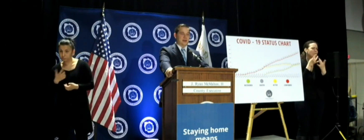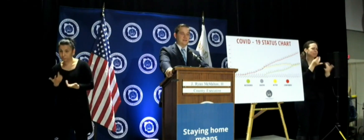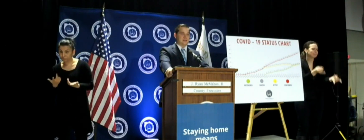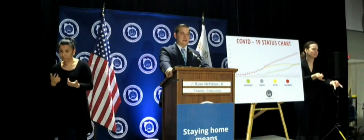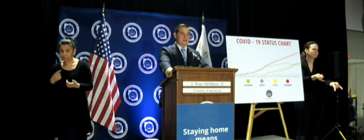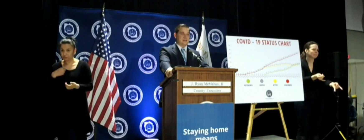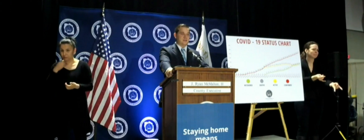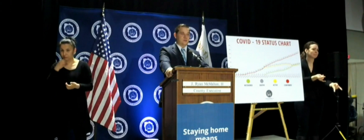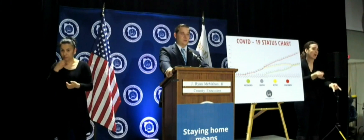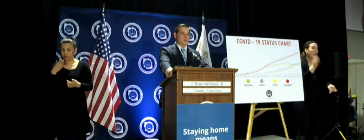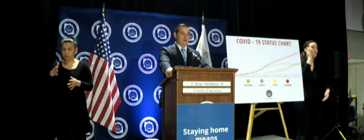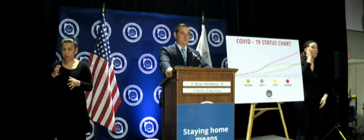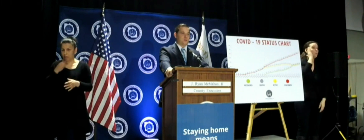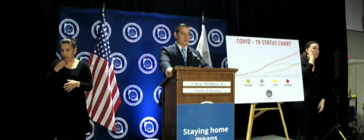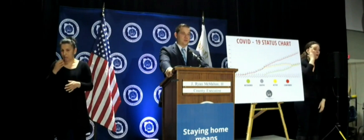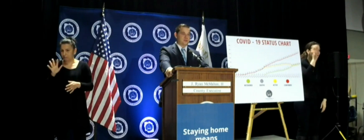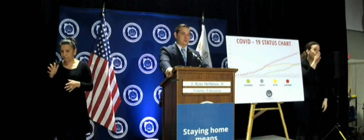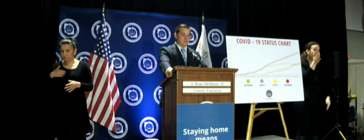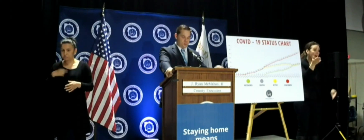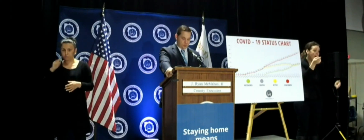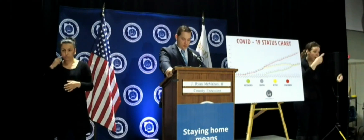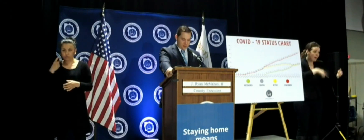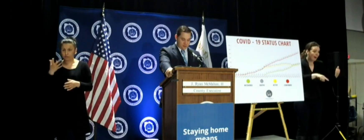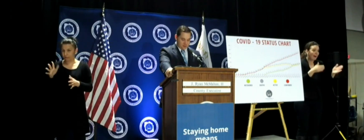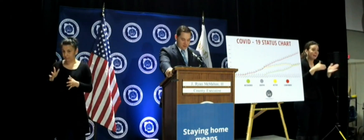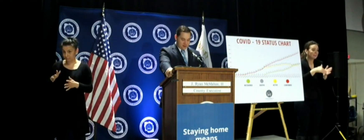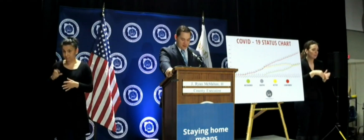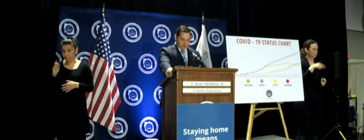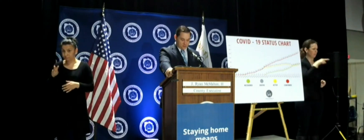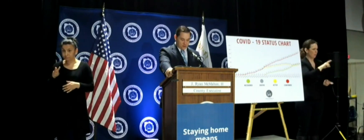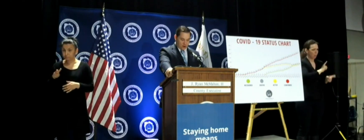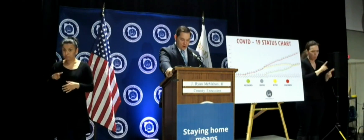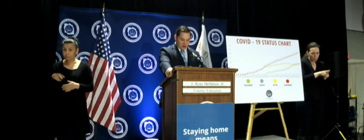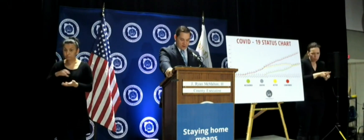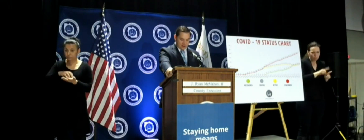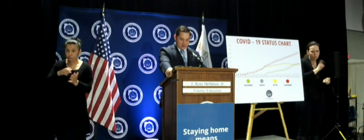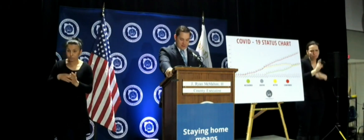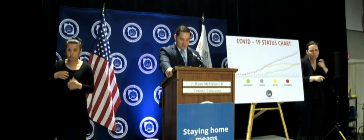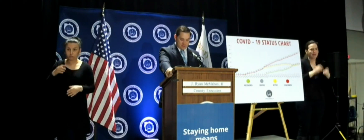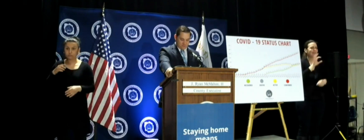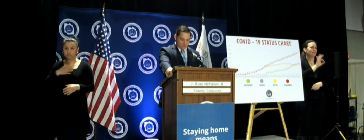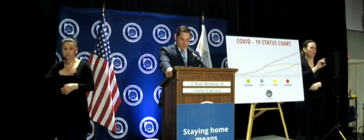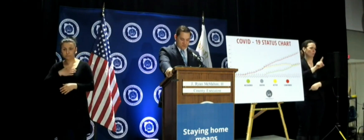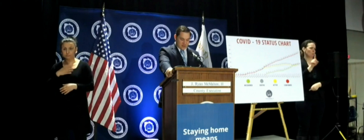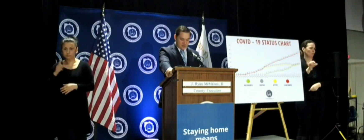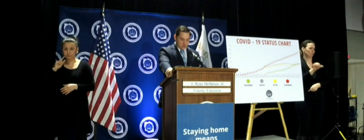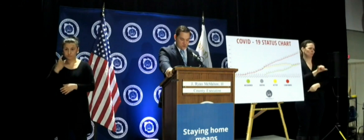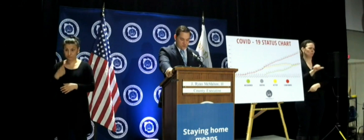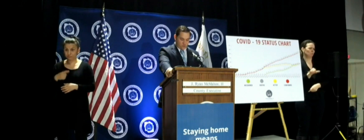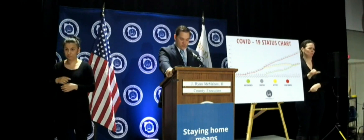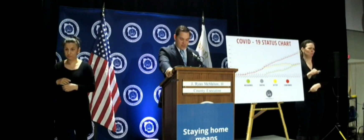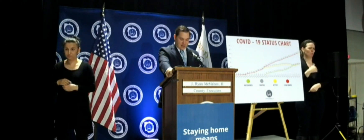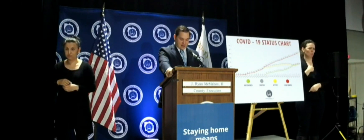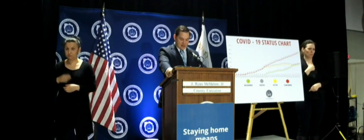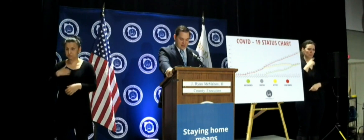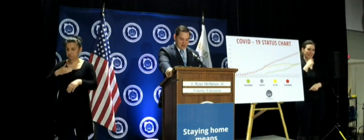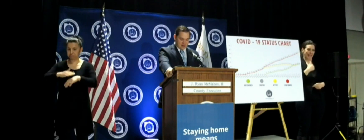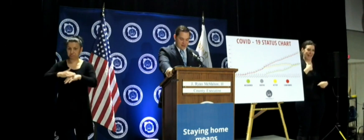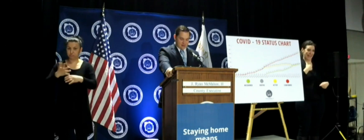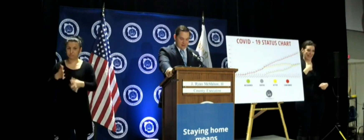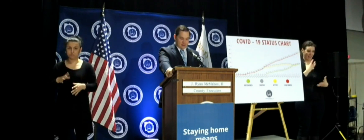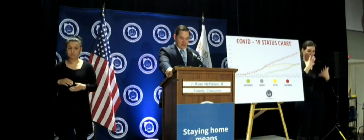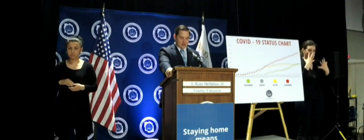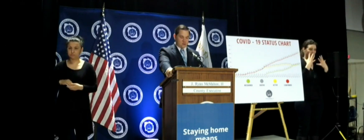keto diet today, even though those Half Moon cookies look so good. So Dawn and Debbie, thank you for that.